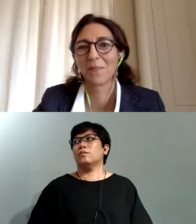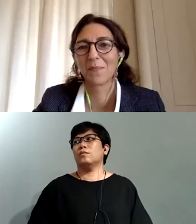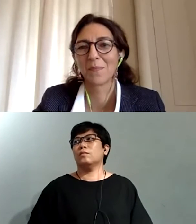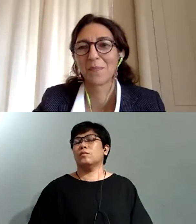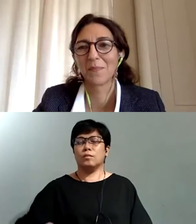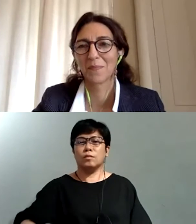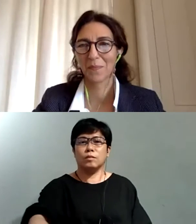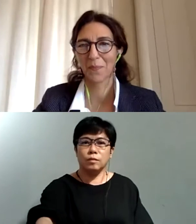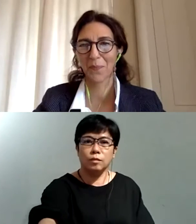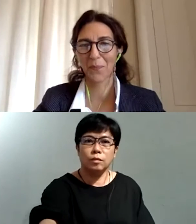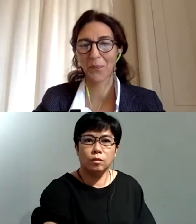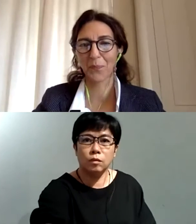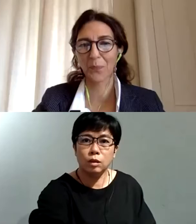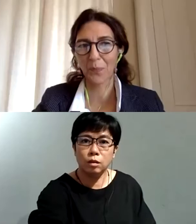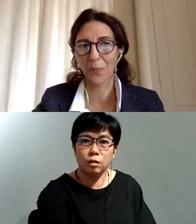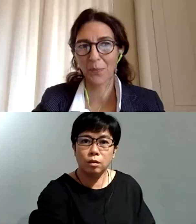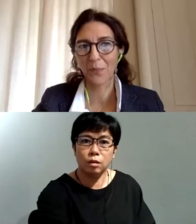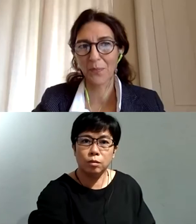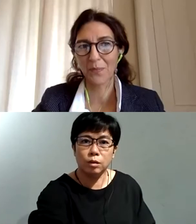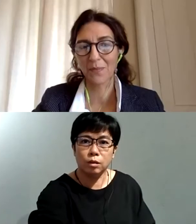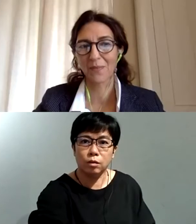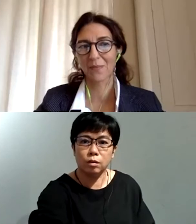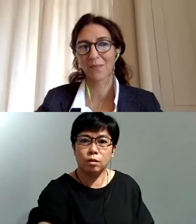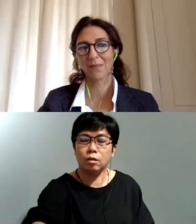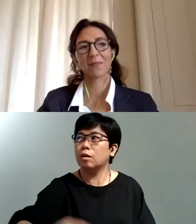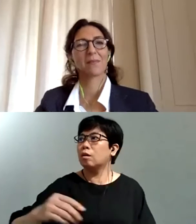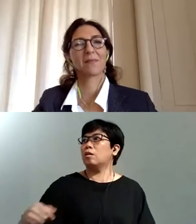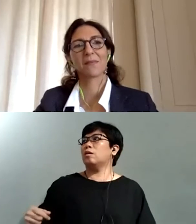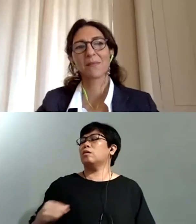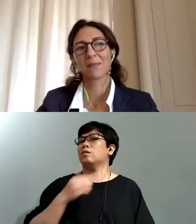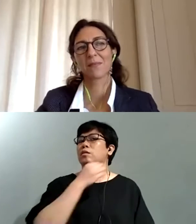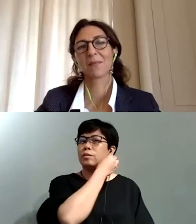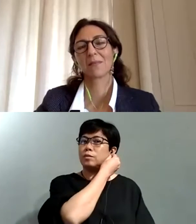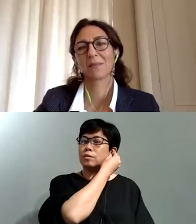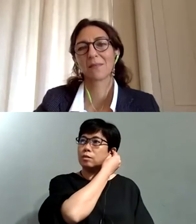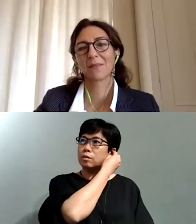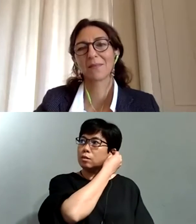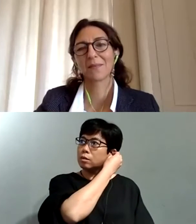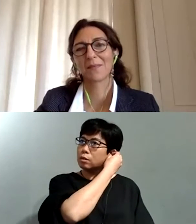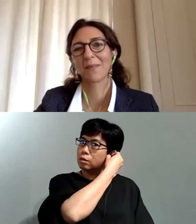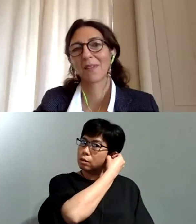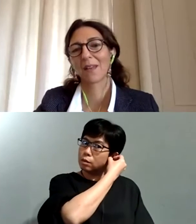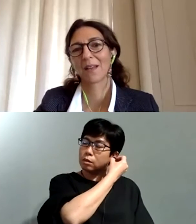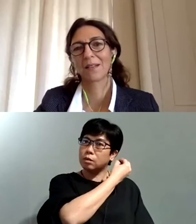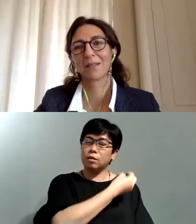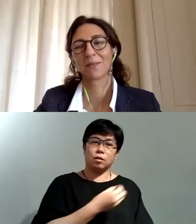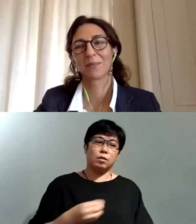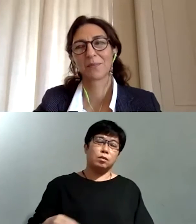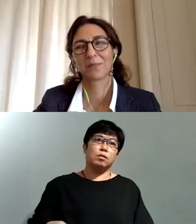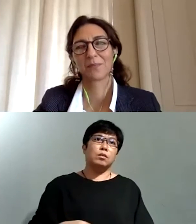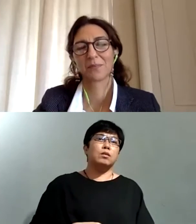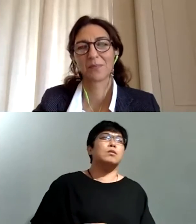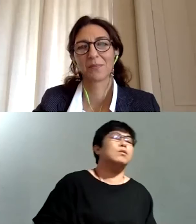adapt in such a new environment. In this environment and